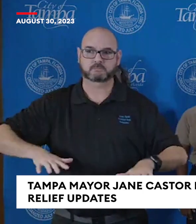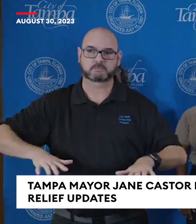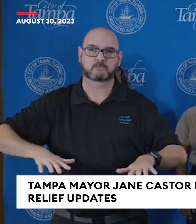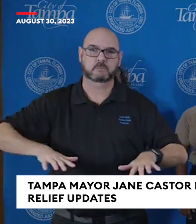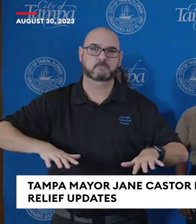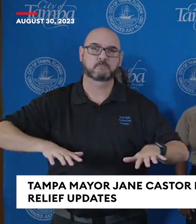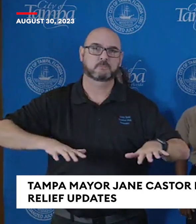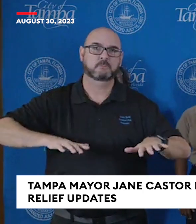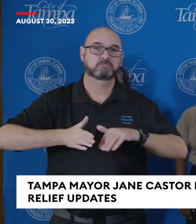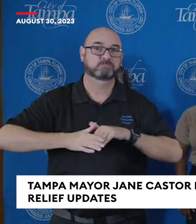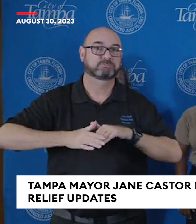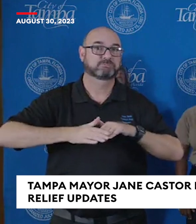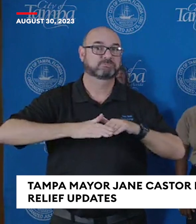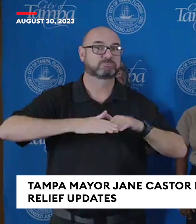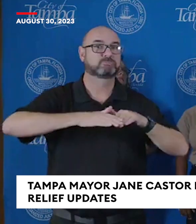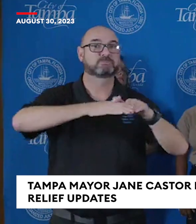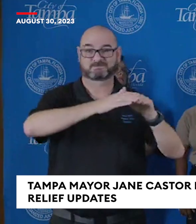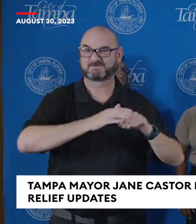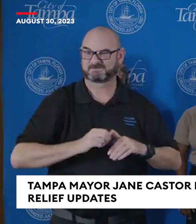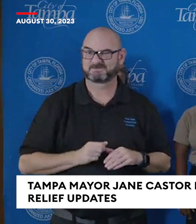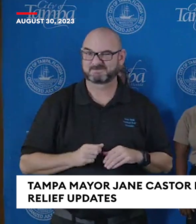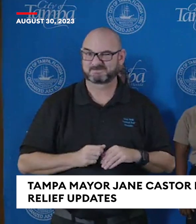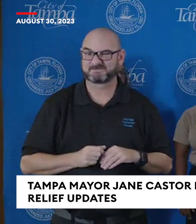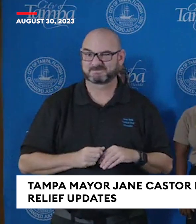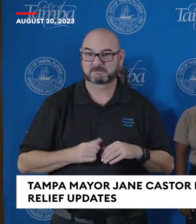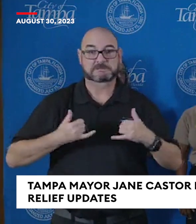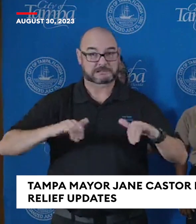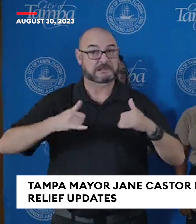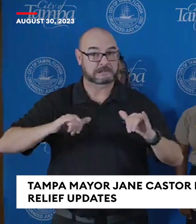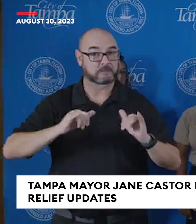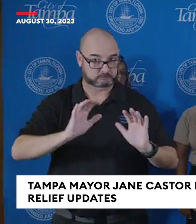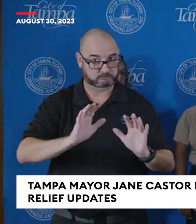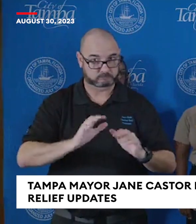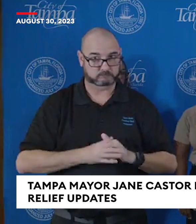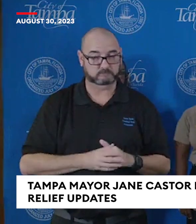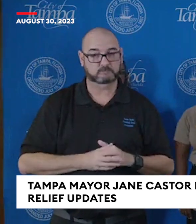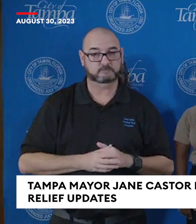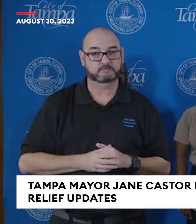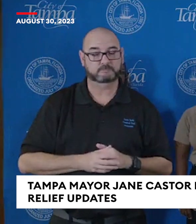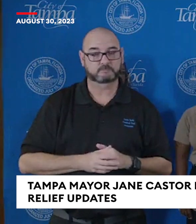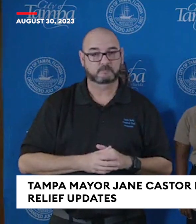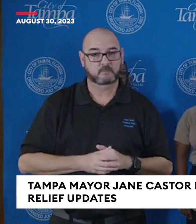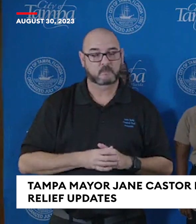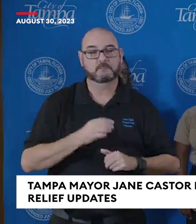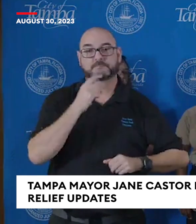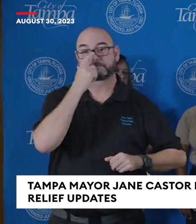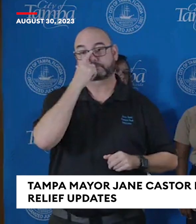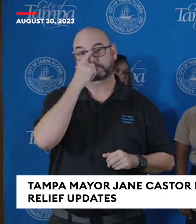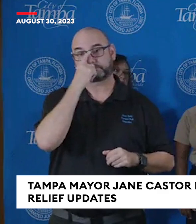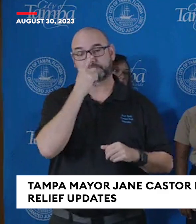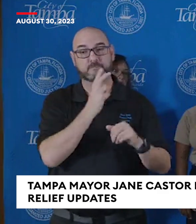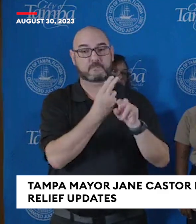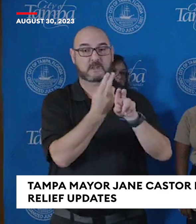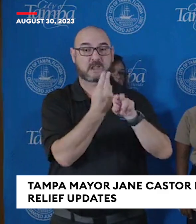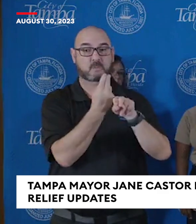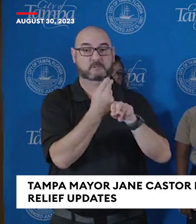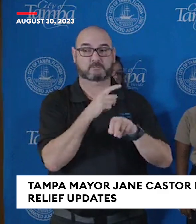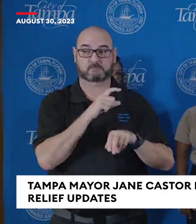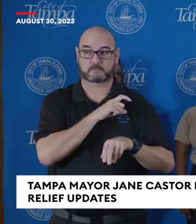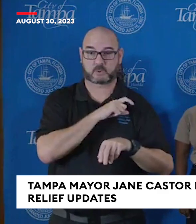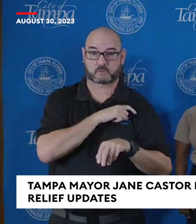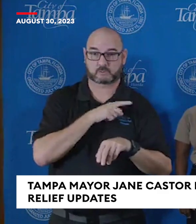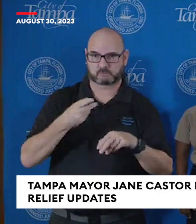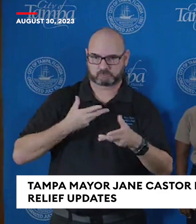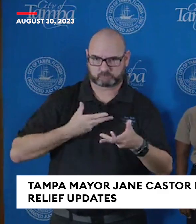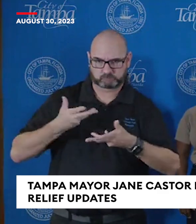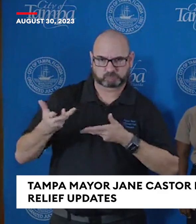storm surge. Right now, in conversation with the Highway Patrol and with FDOT, and